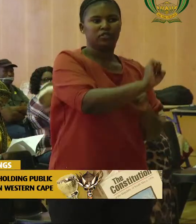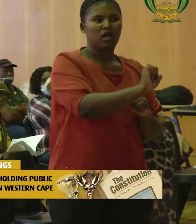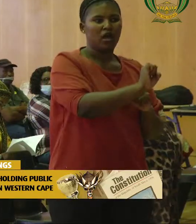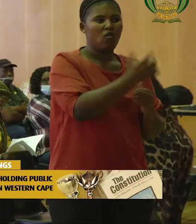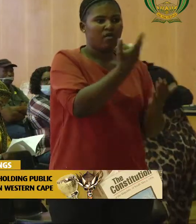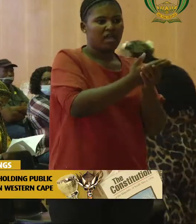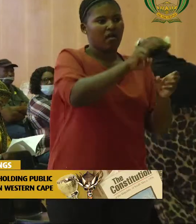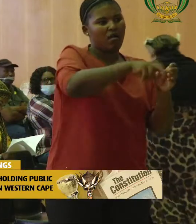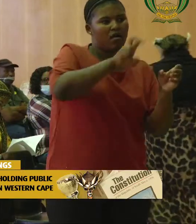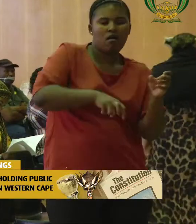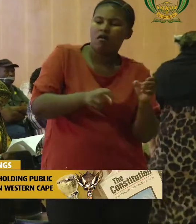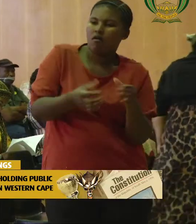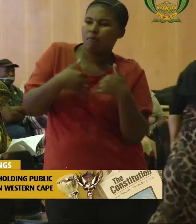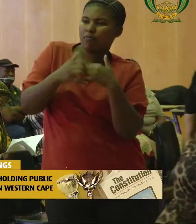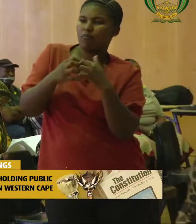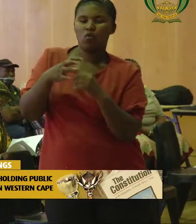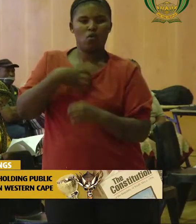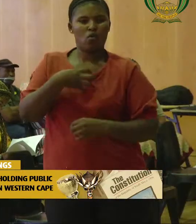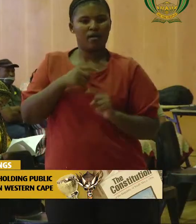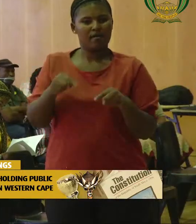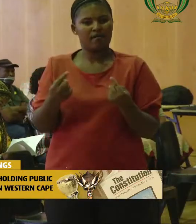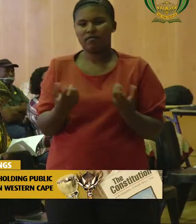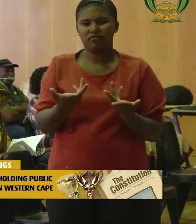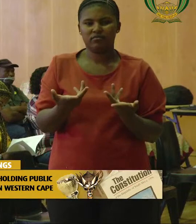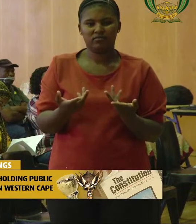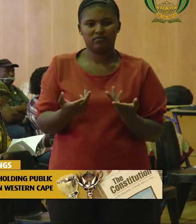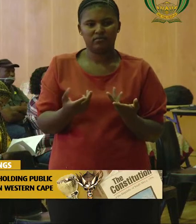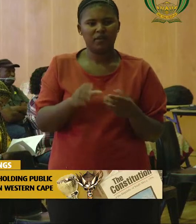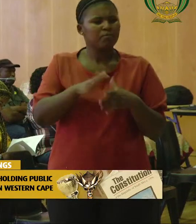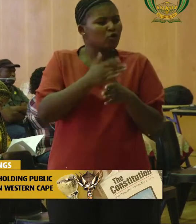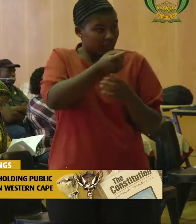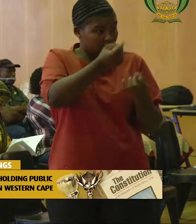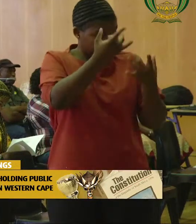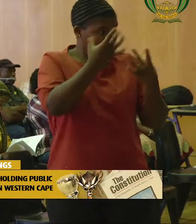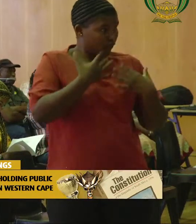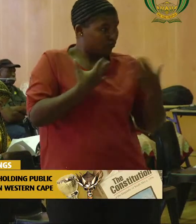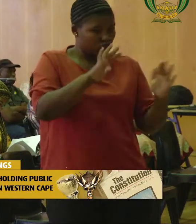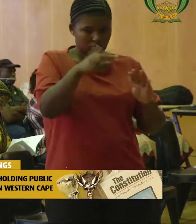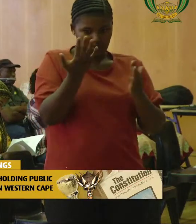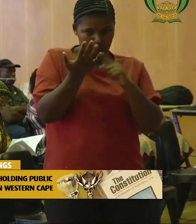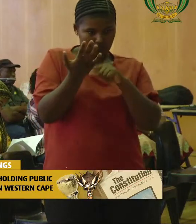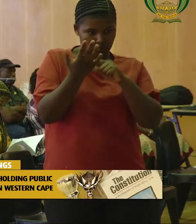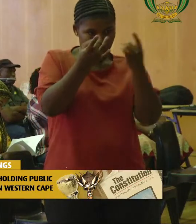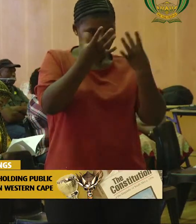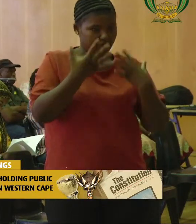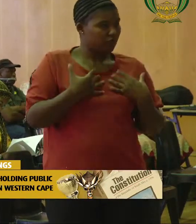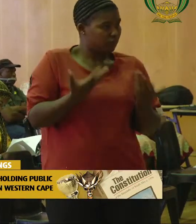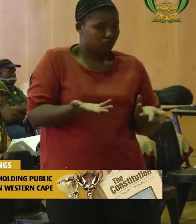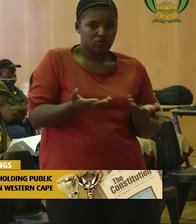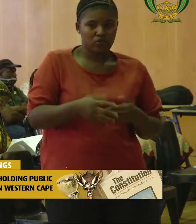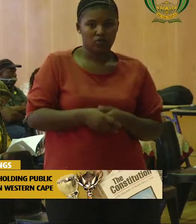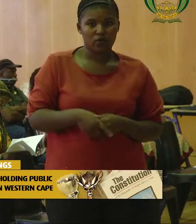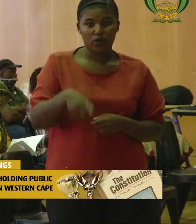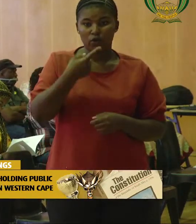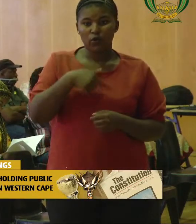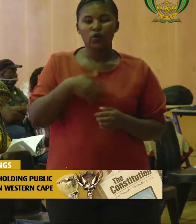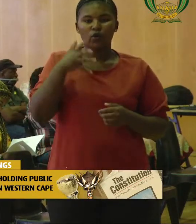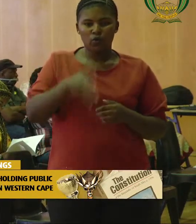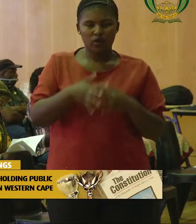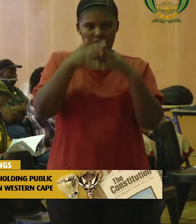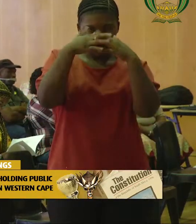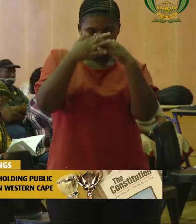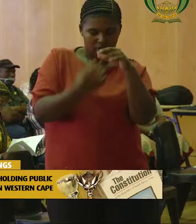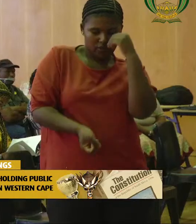we structure Sagani branch, go and open your own thing. Because that's what we are saying now as politics. Otherwise,